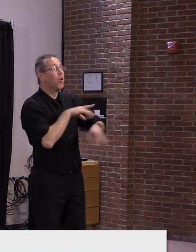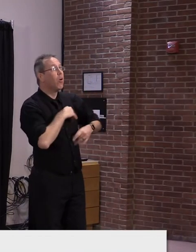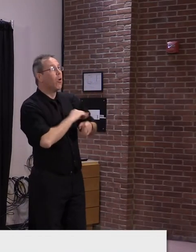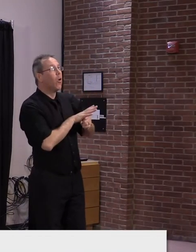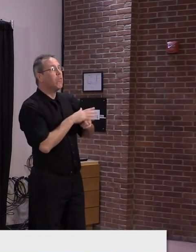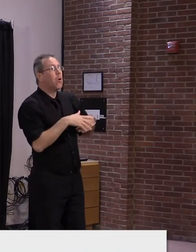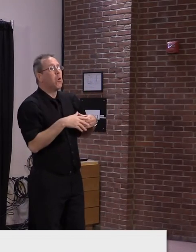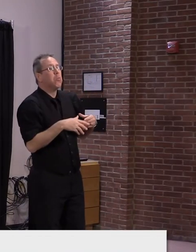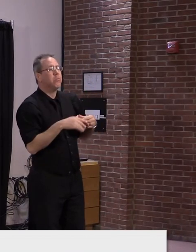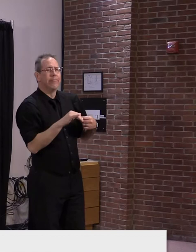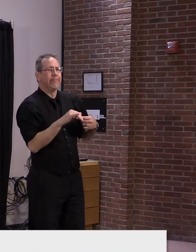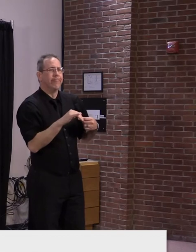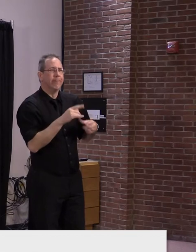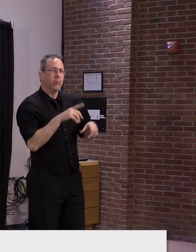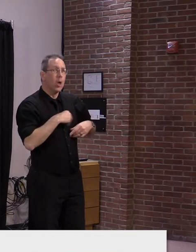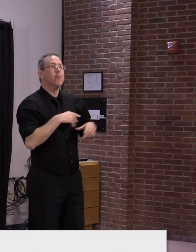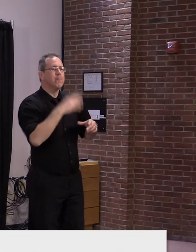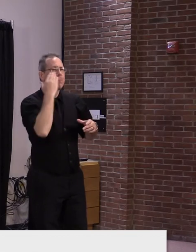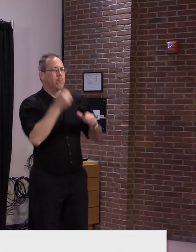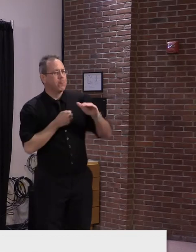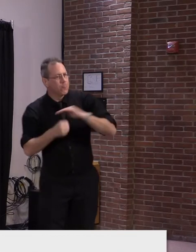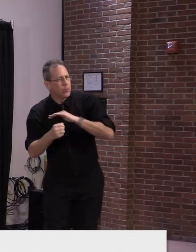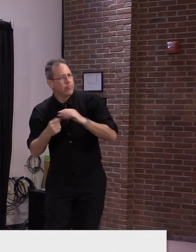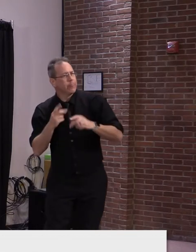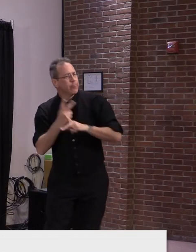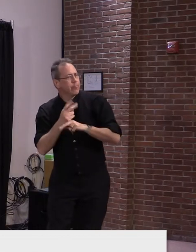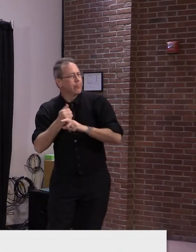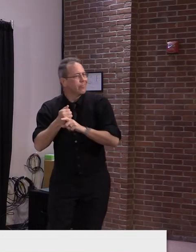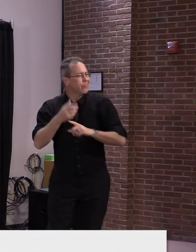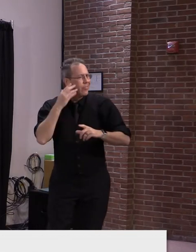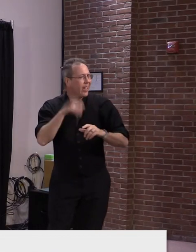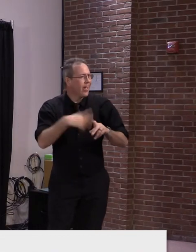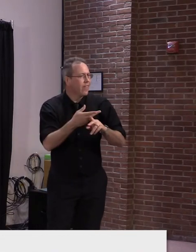that from an overall standpoint,